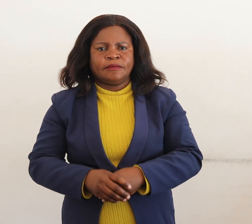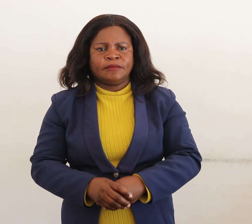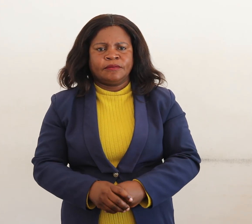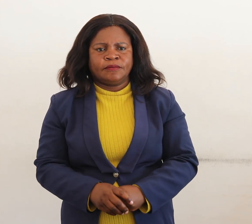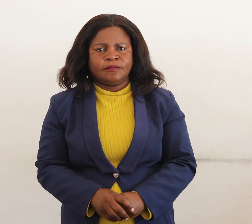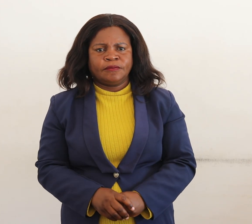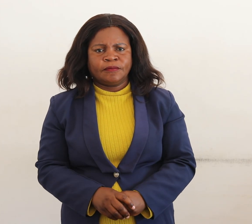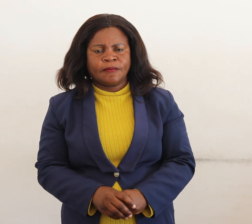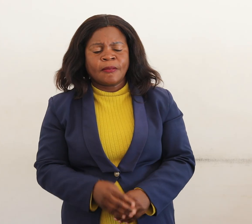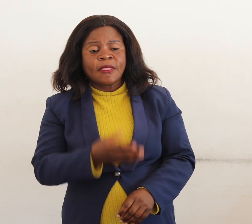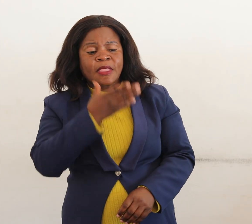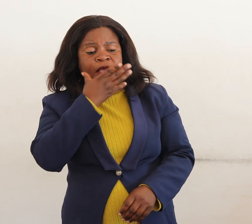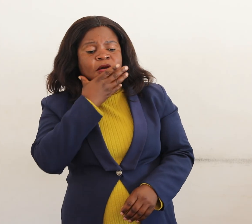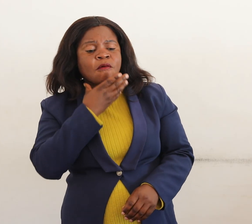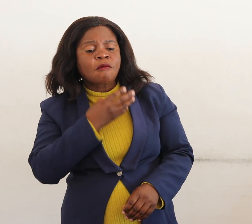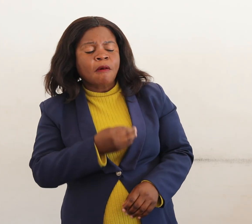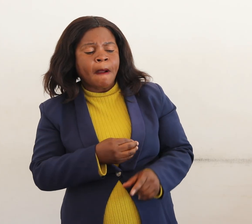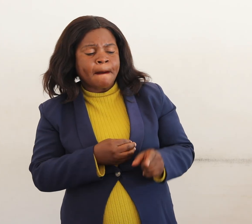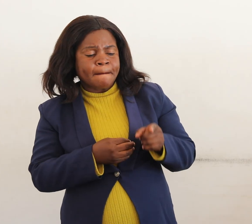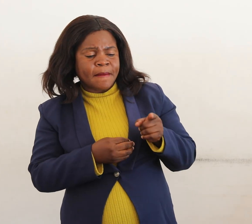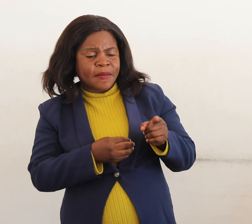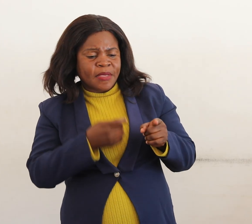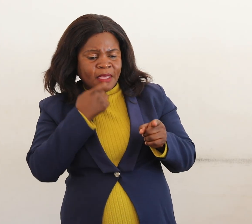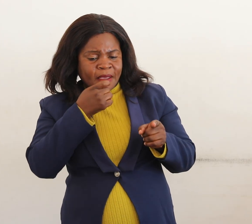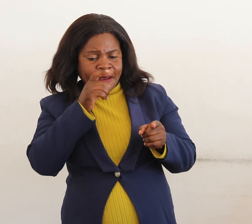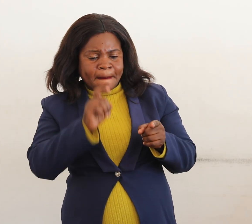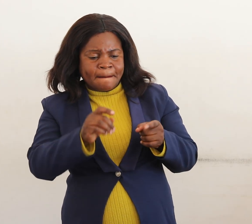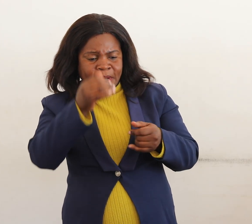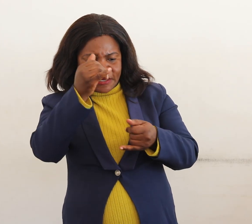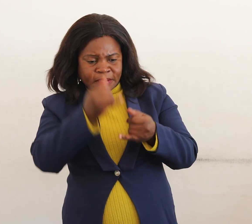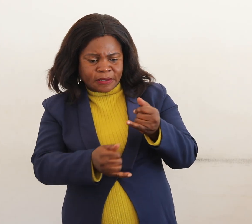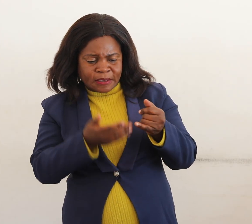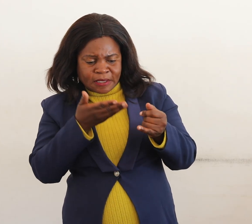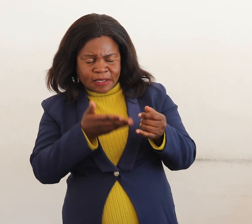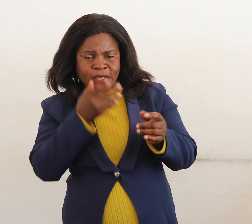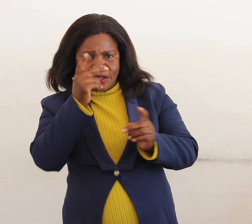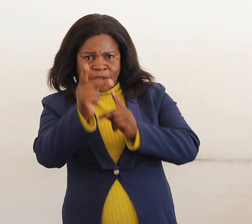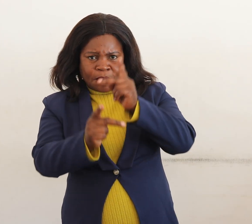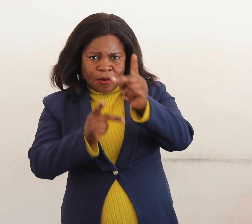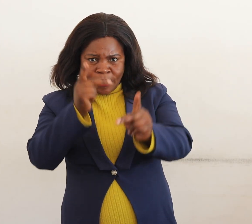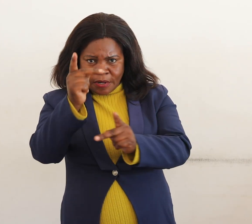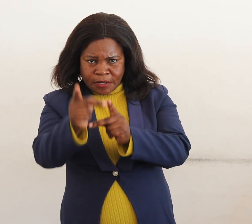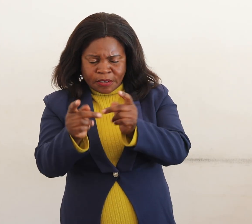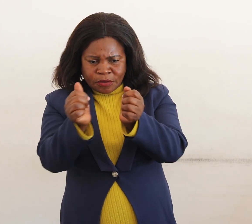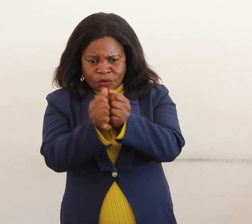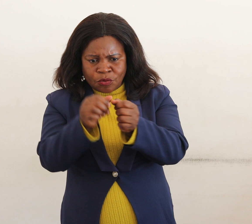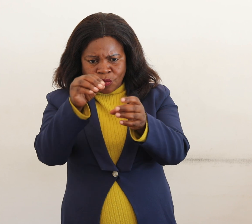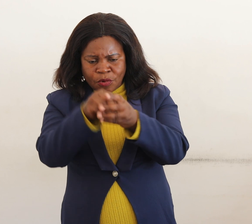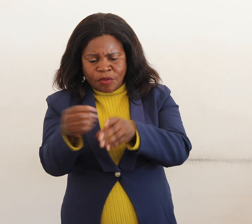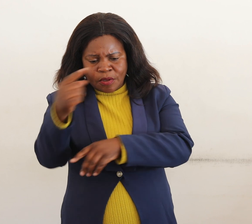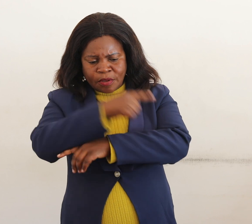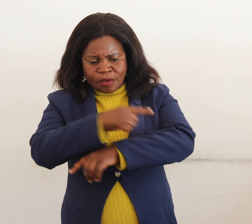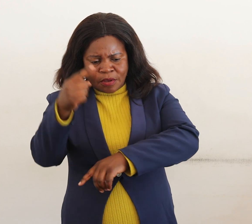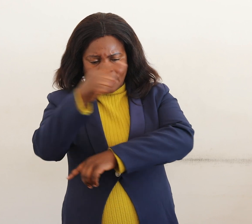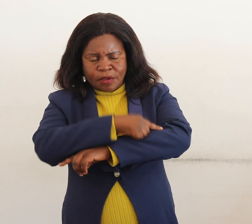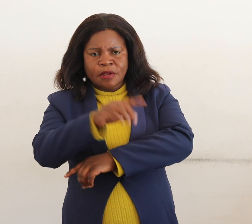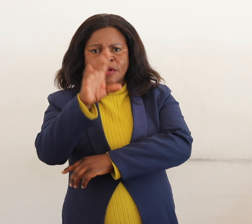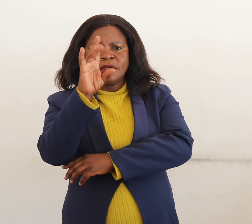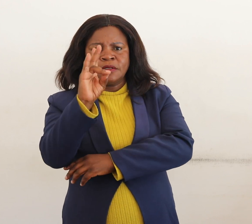The Commission must complete this process within 7 days after the President-elect